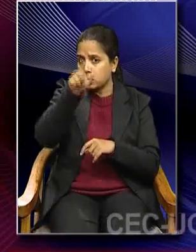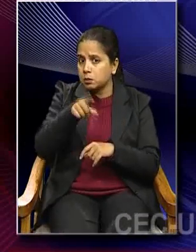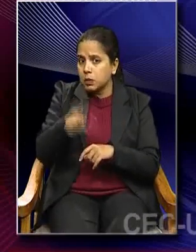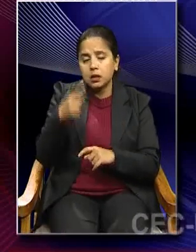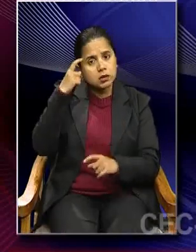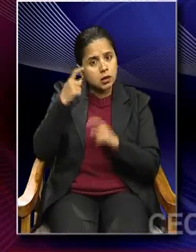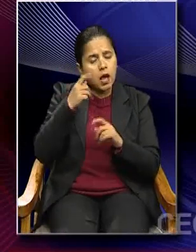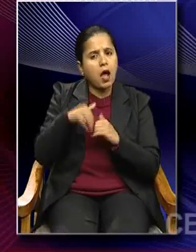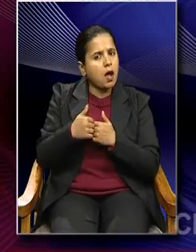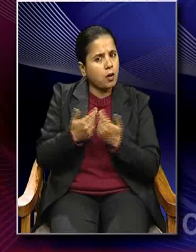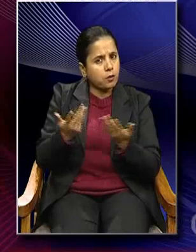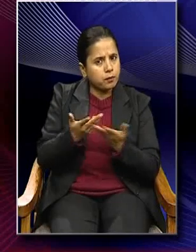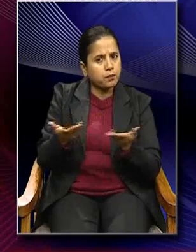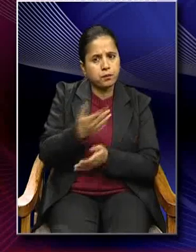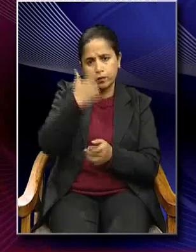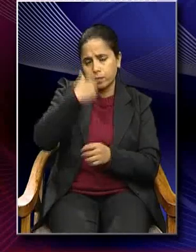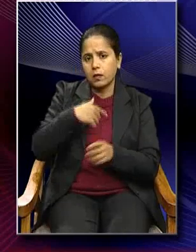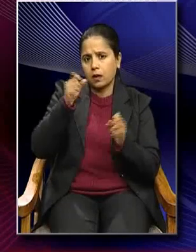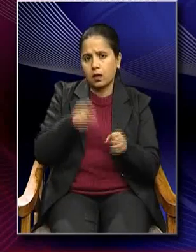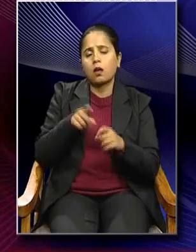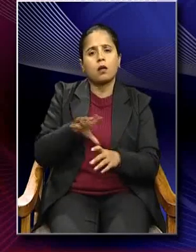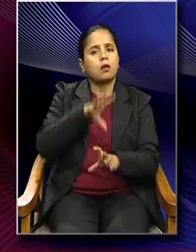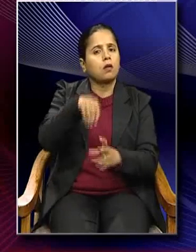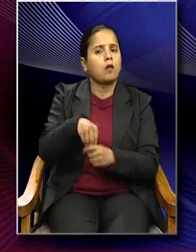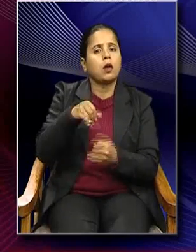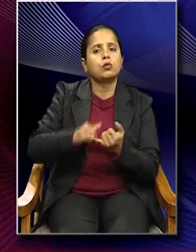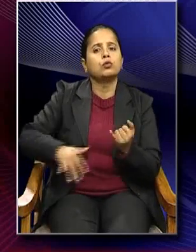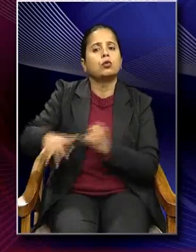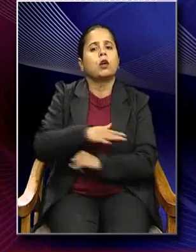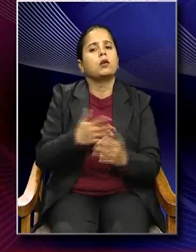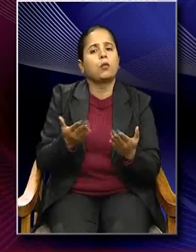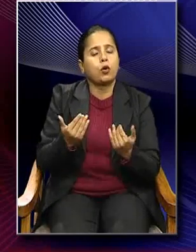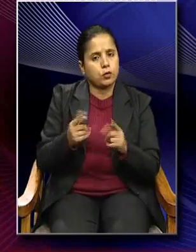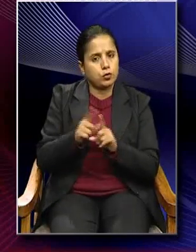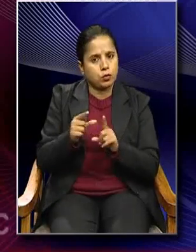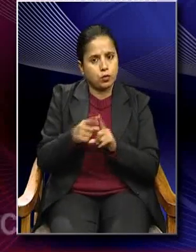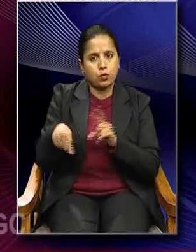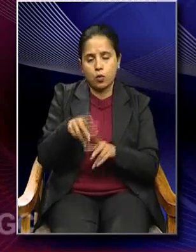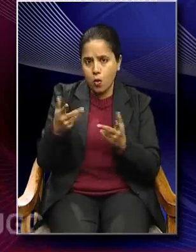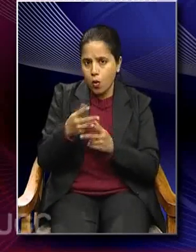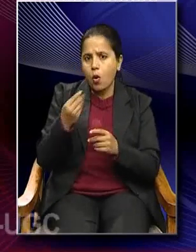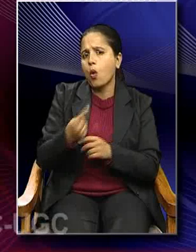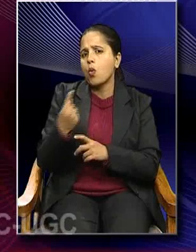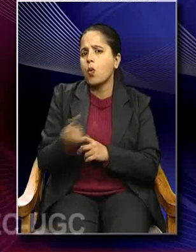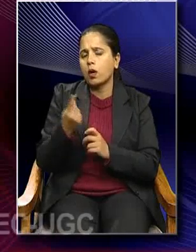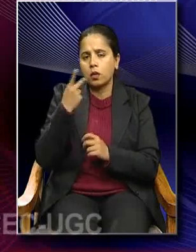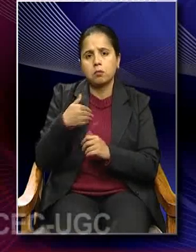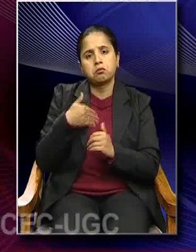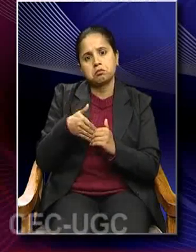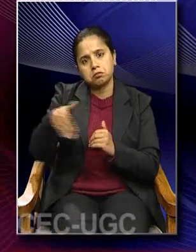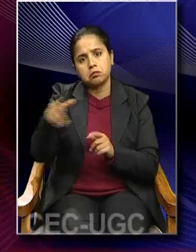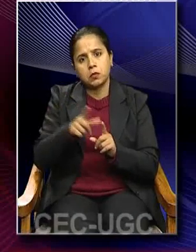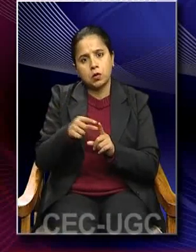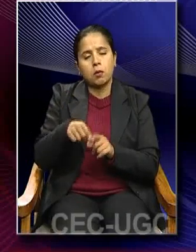about how one can contribute to the society rather than just going